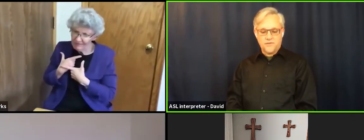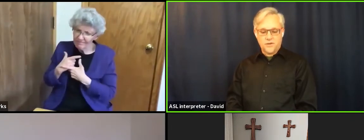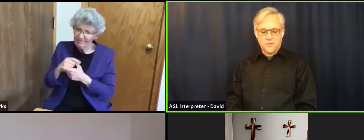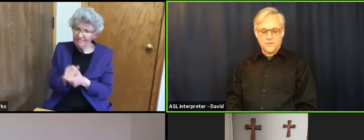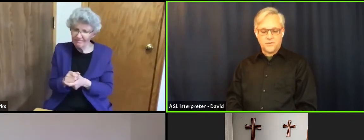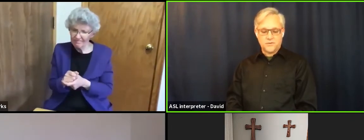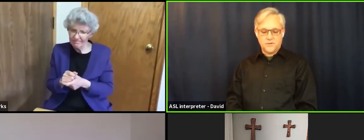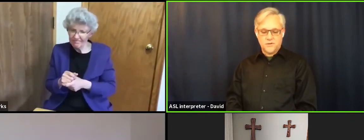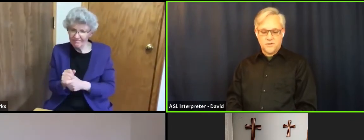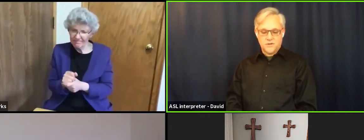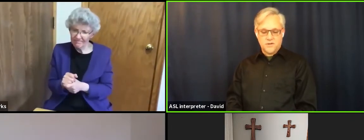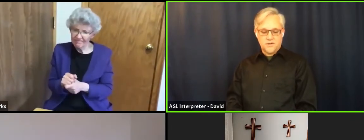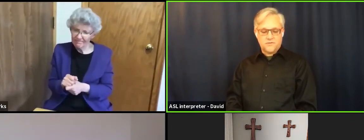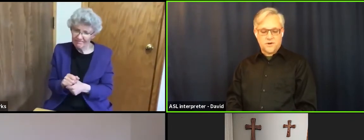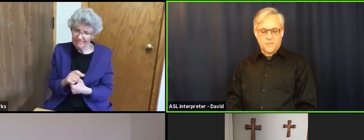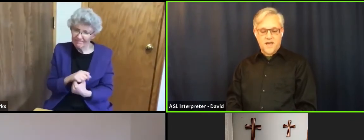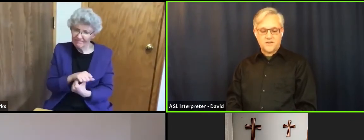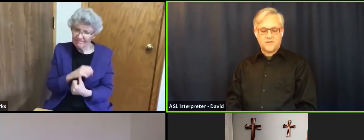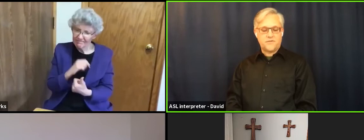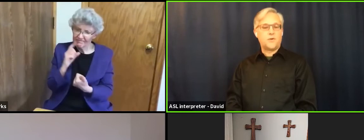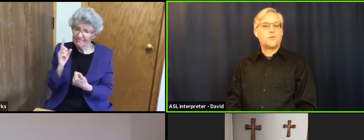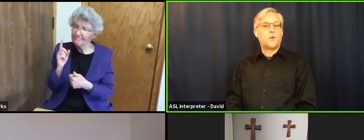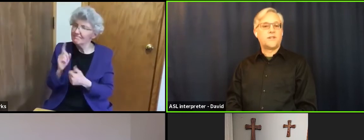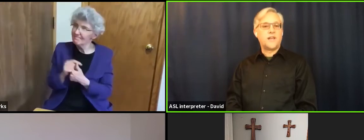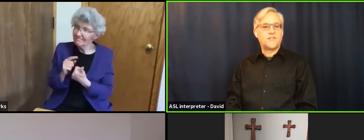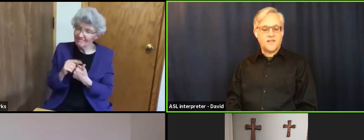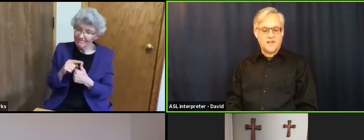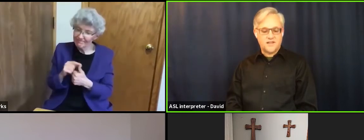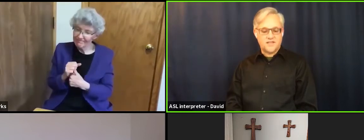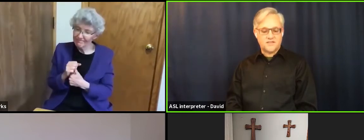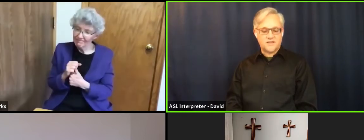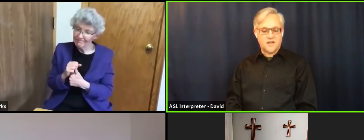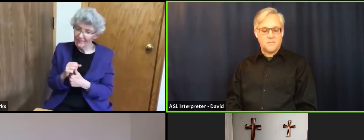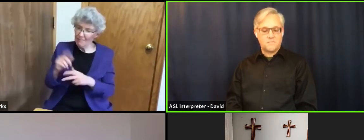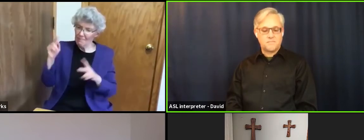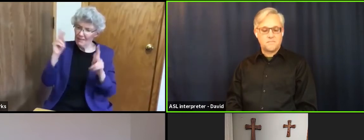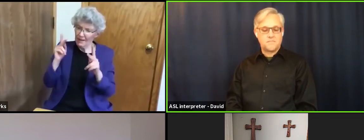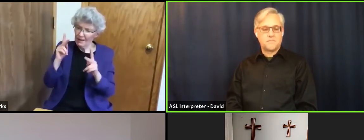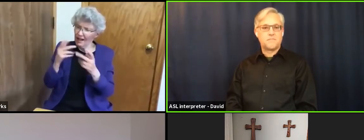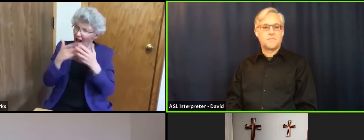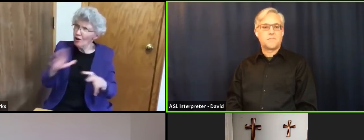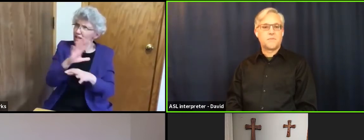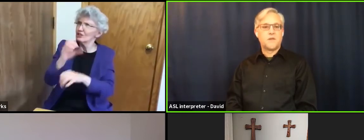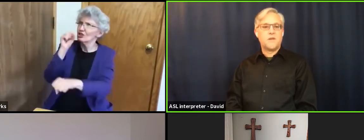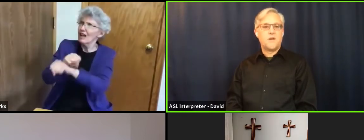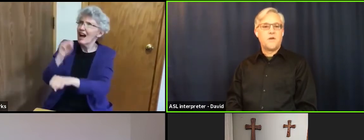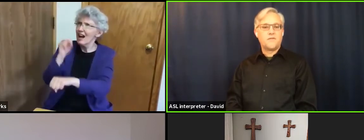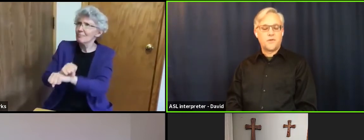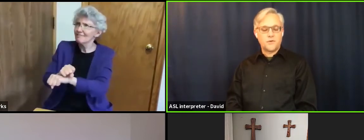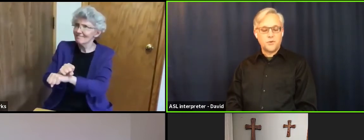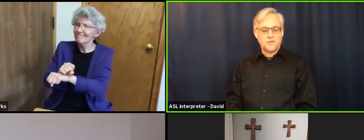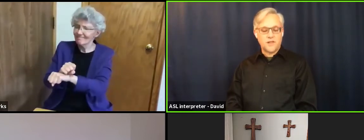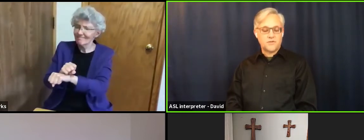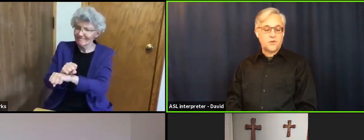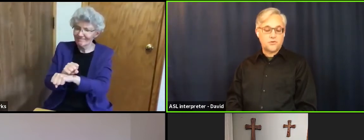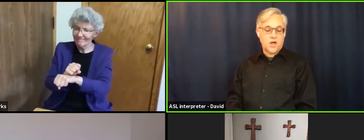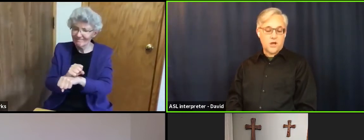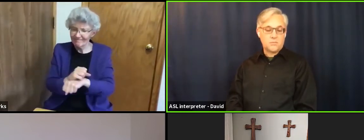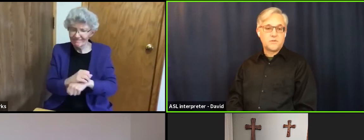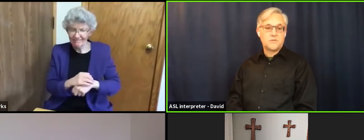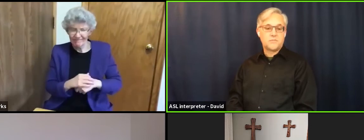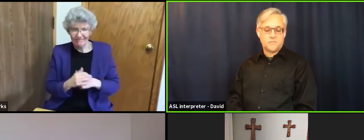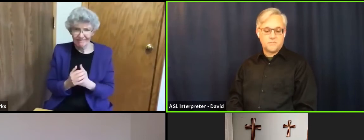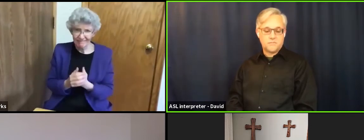we pray for those, for compassion for those who are devastated at this time, for those who have lost